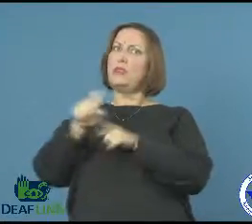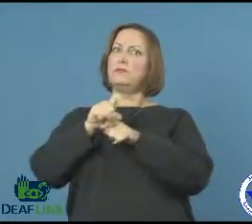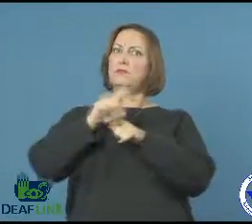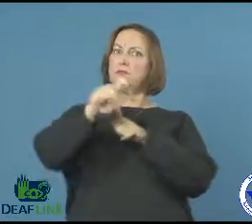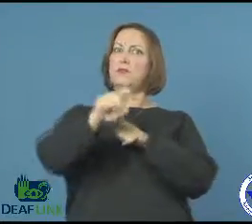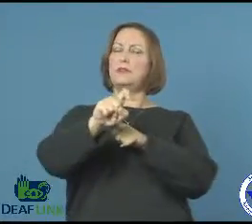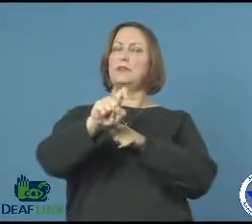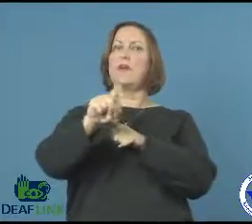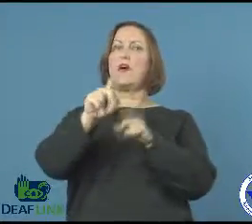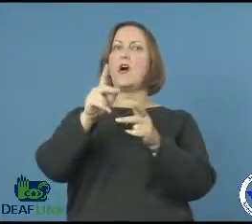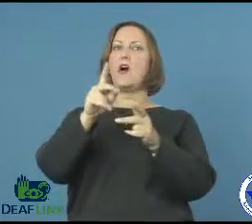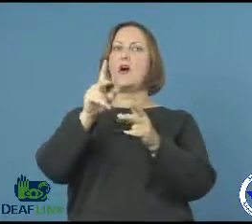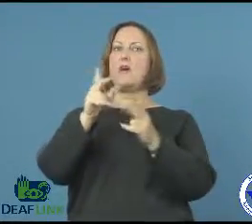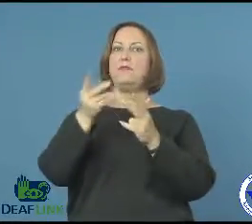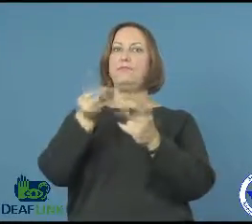relay services.